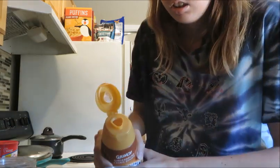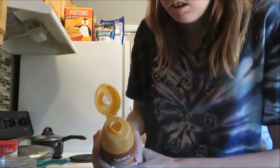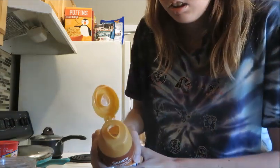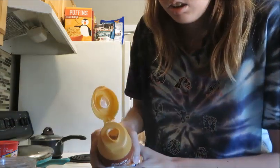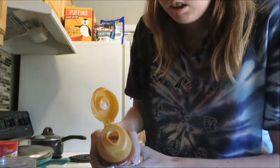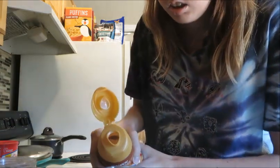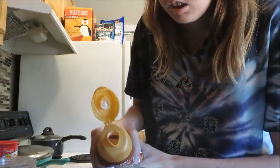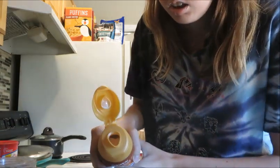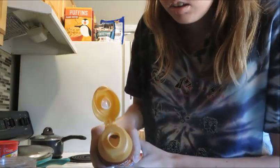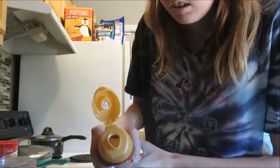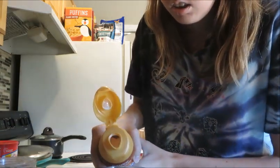and see.